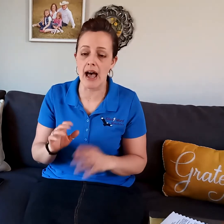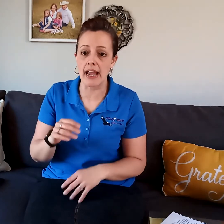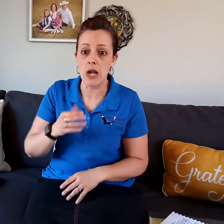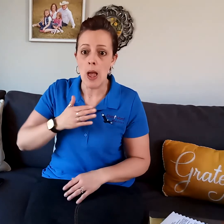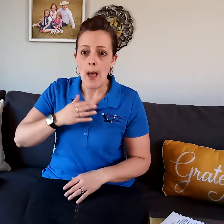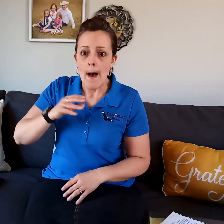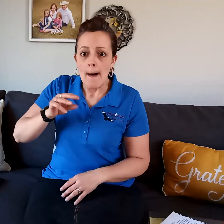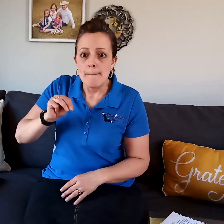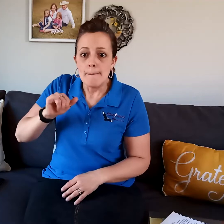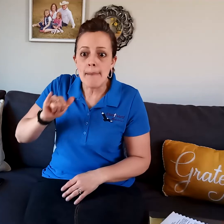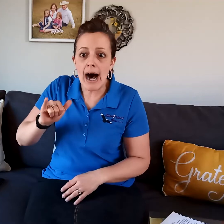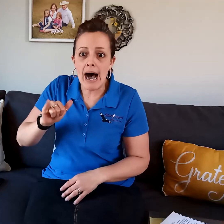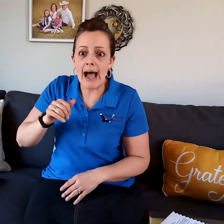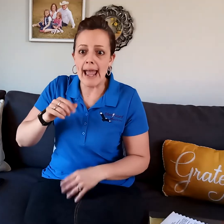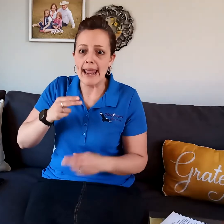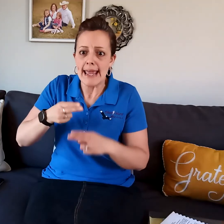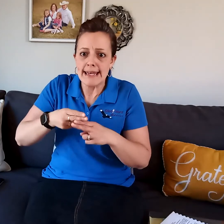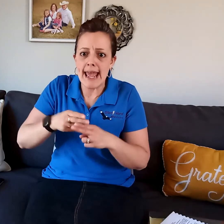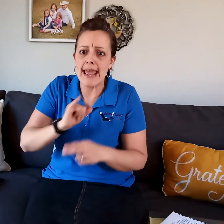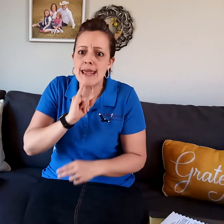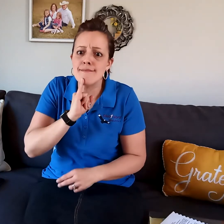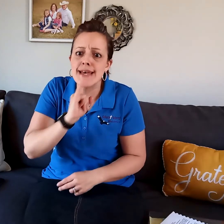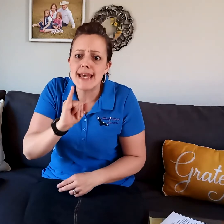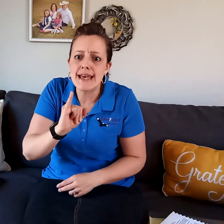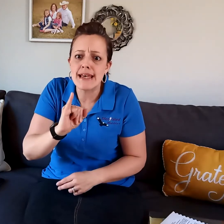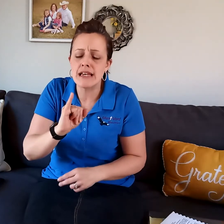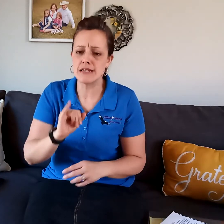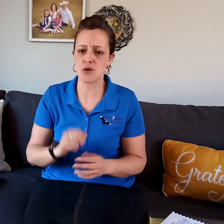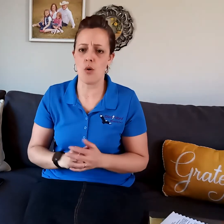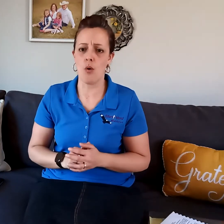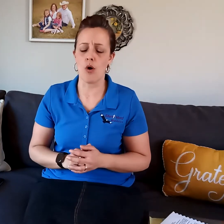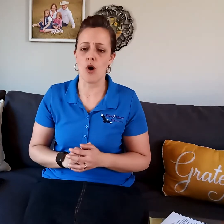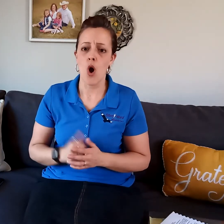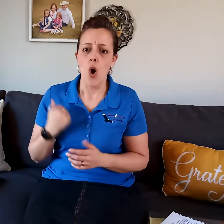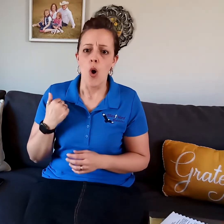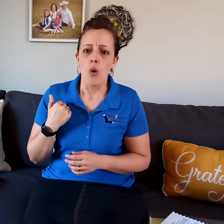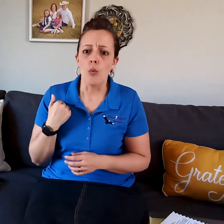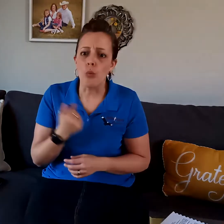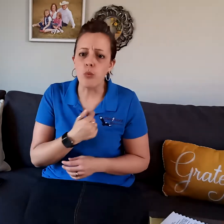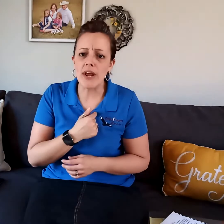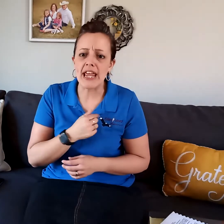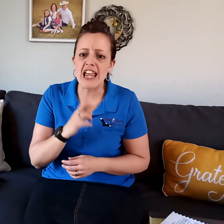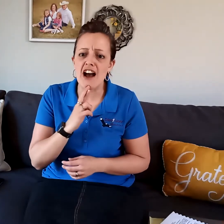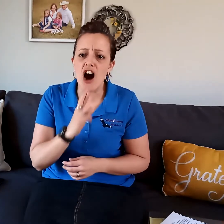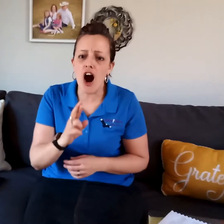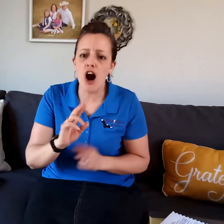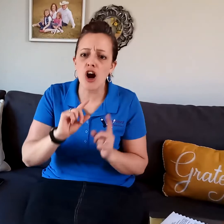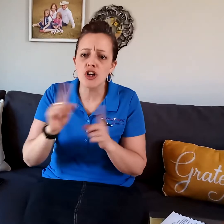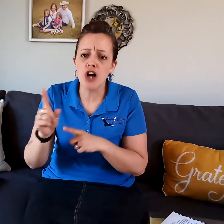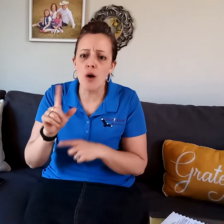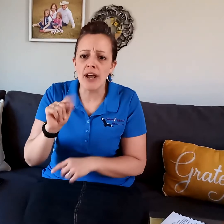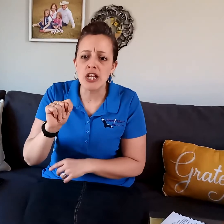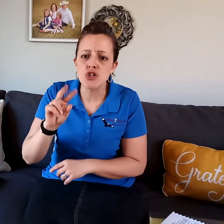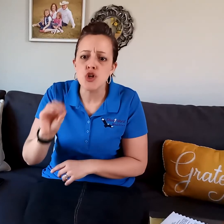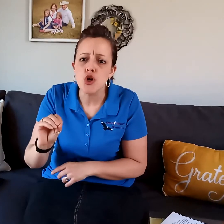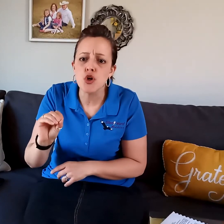sign, my name is, or we are going